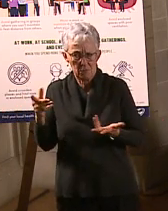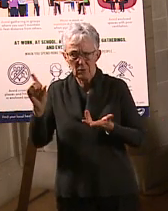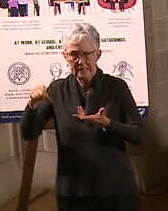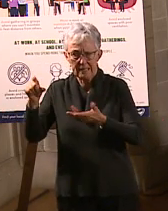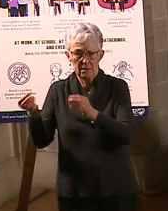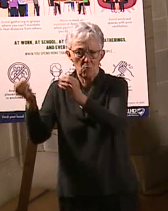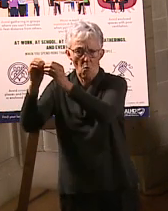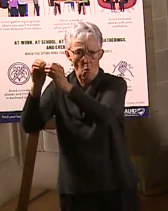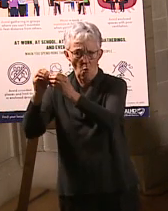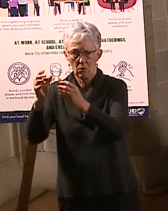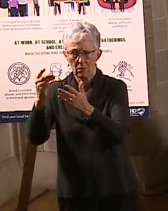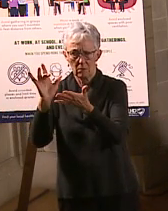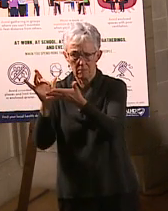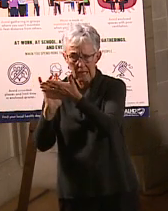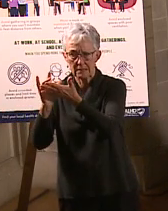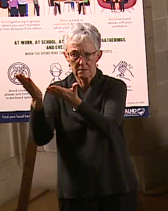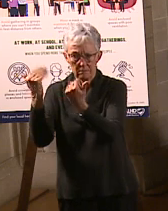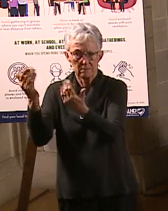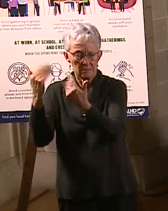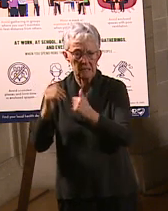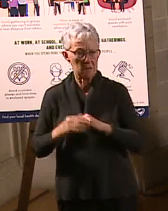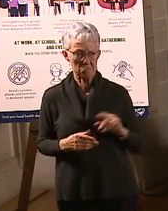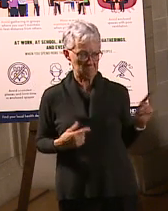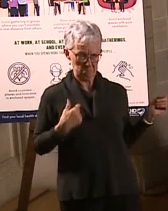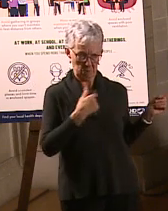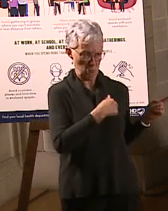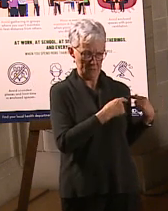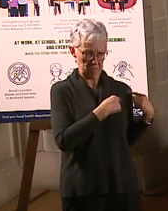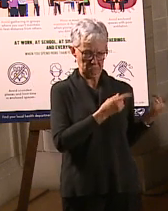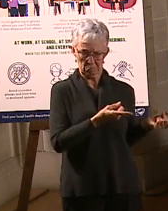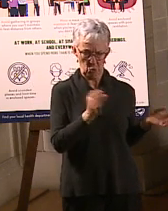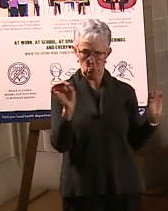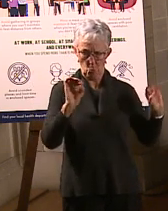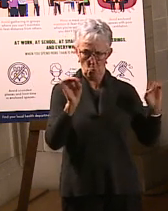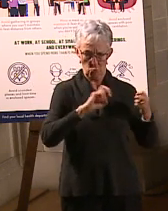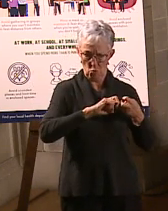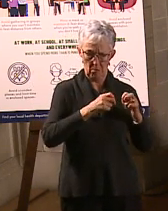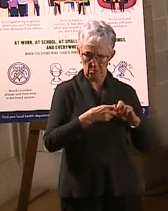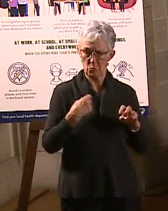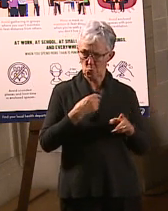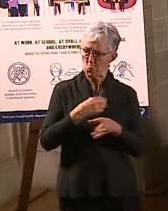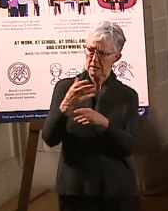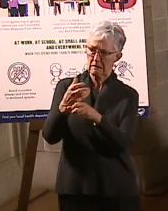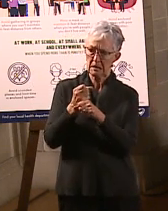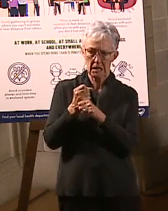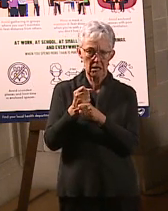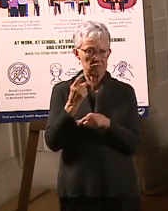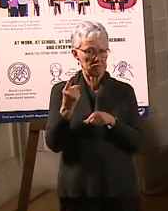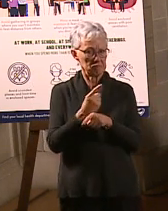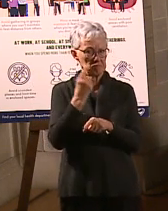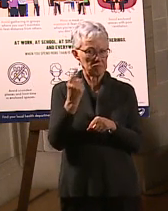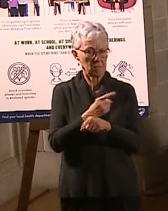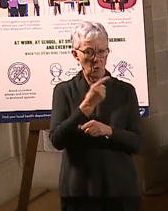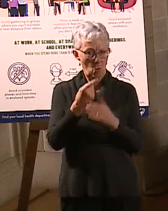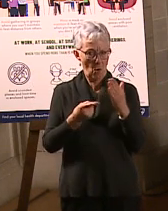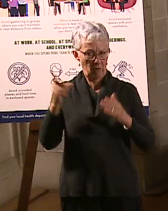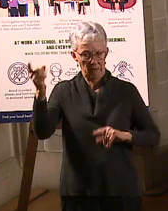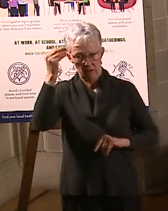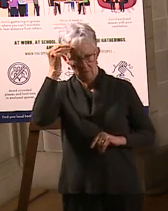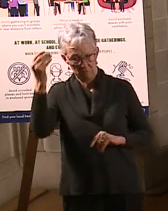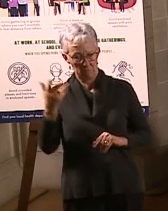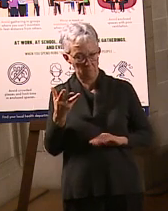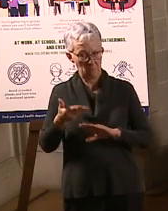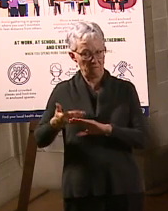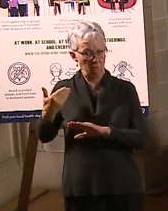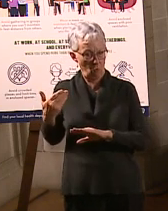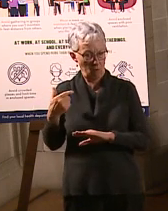any issues with regard to getting fewer doses. We've been getting in pretty much what we've been promised on the schedule we've been promised, with